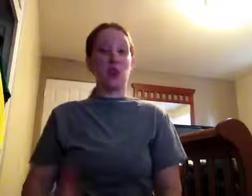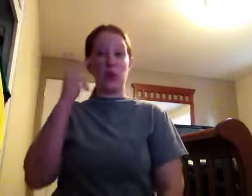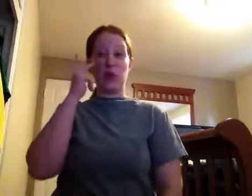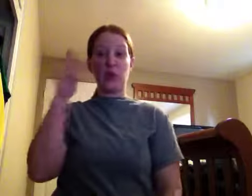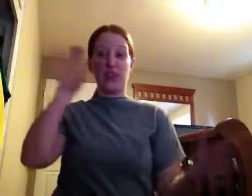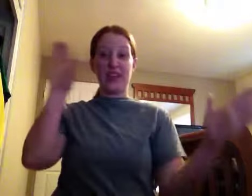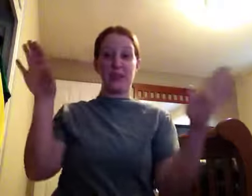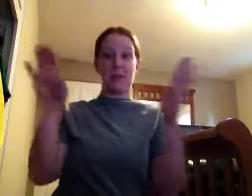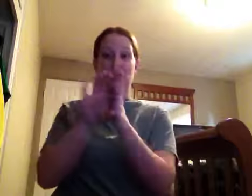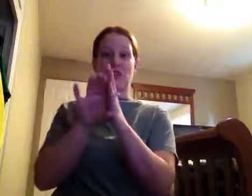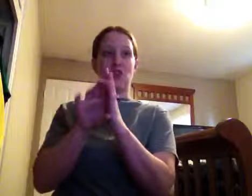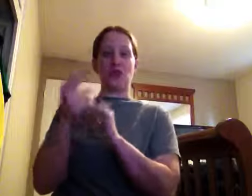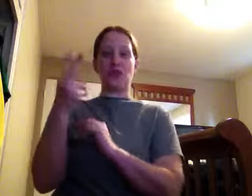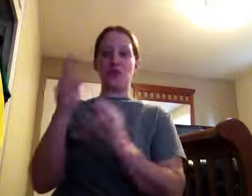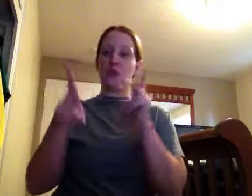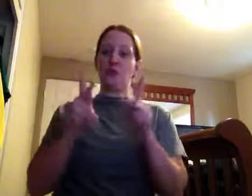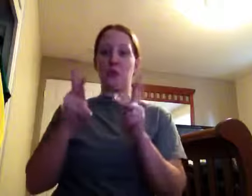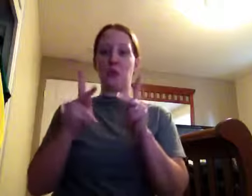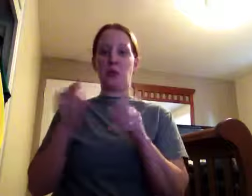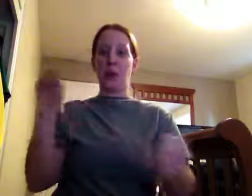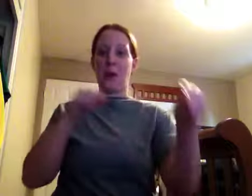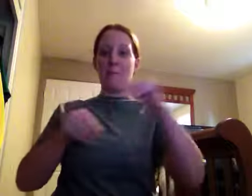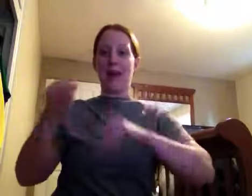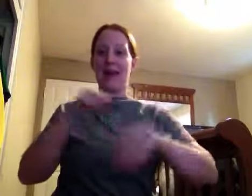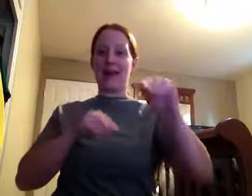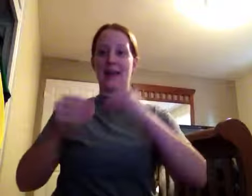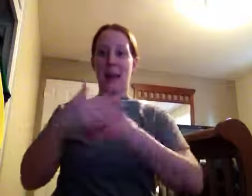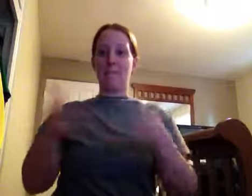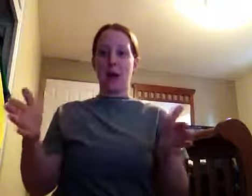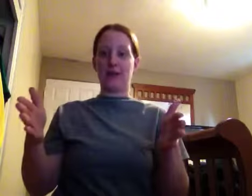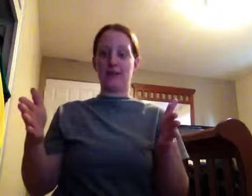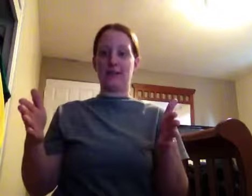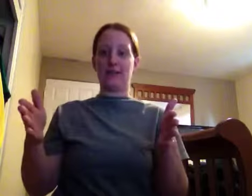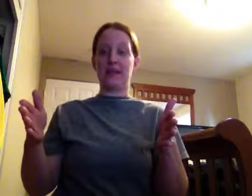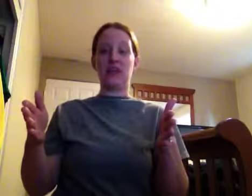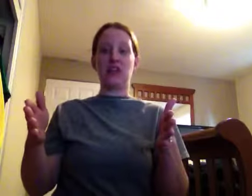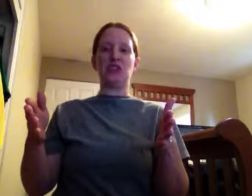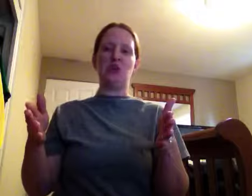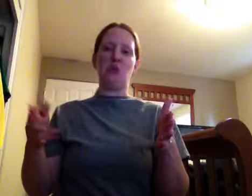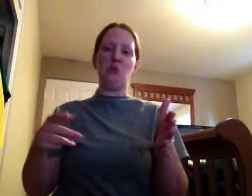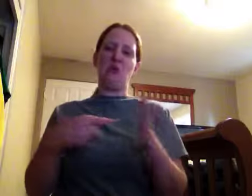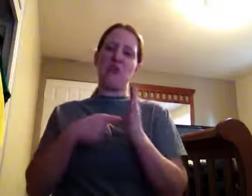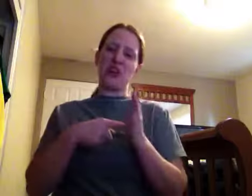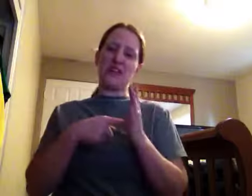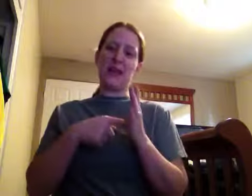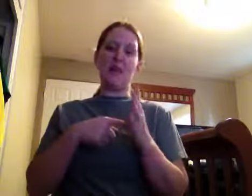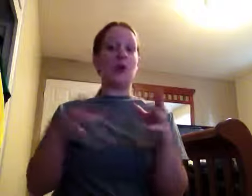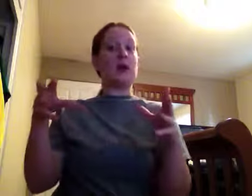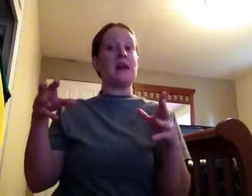let's say in the boxes on one of the side, they have one computer and 2